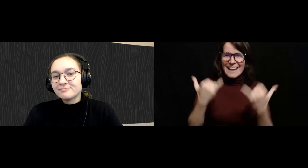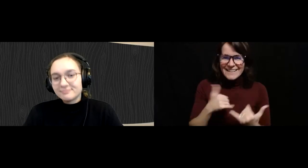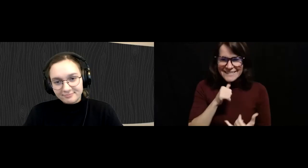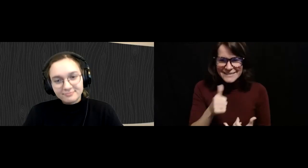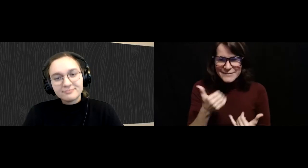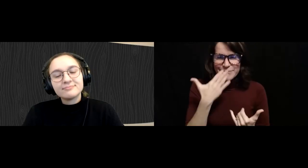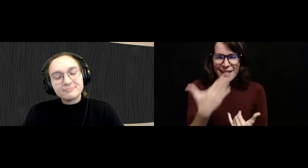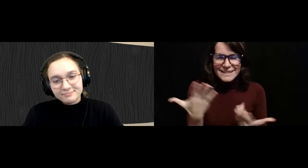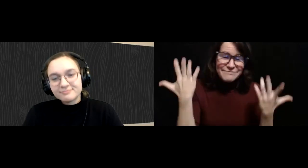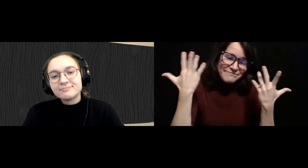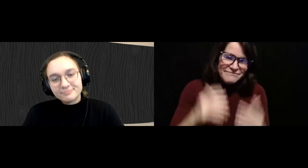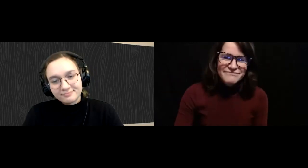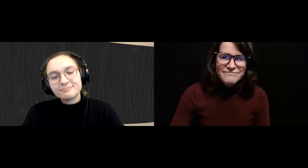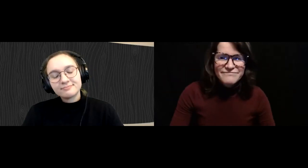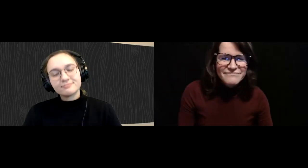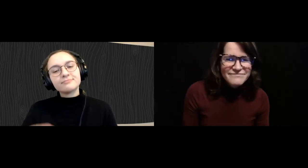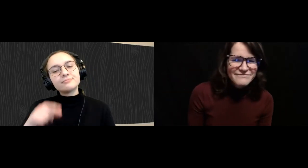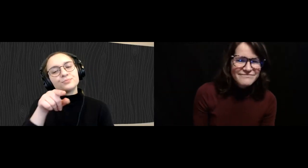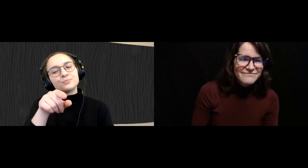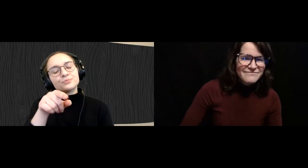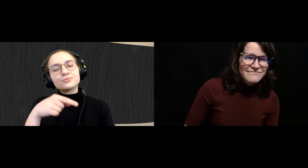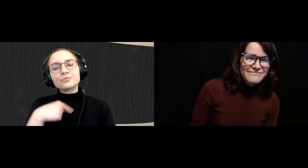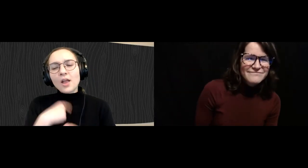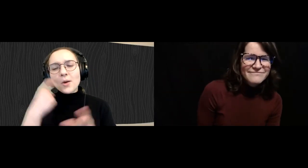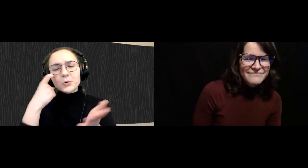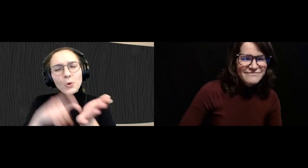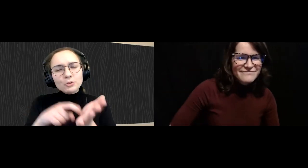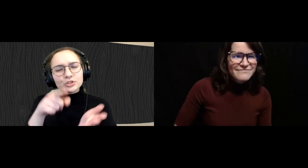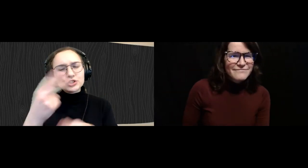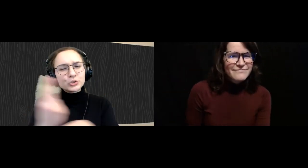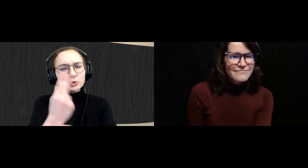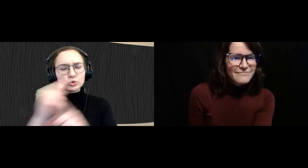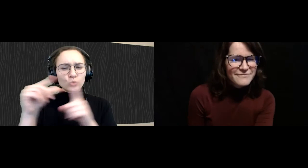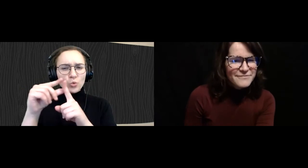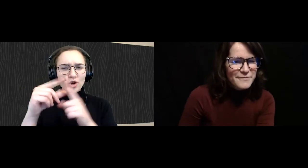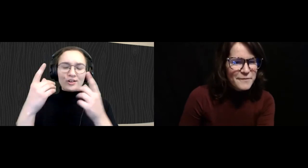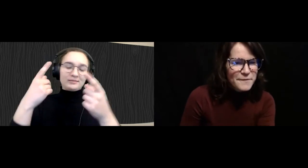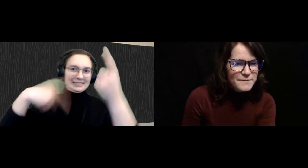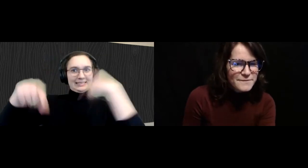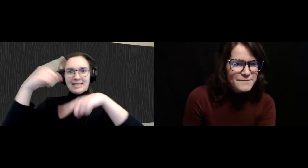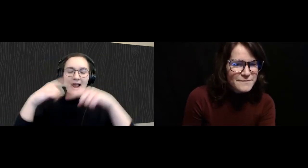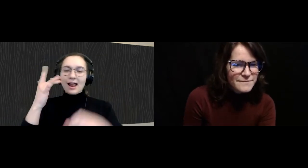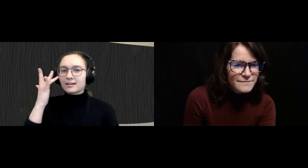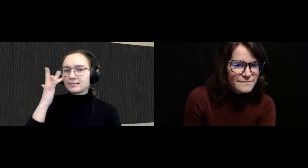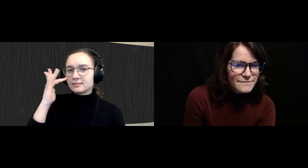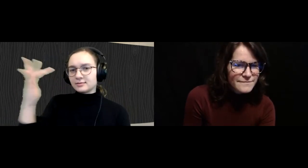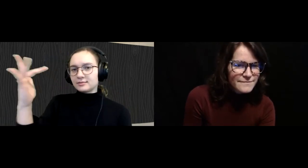was before I could see things, and not so much anymore. So I noticed that you used the word or the